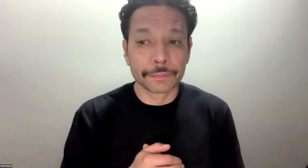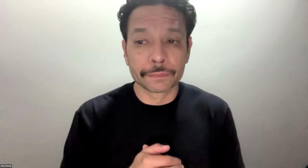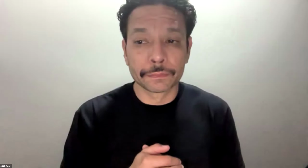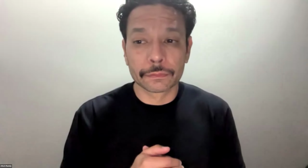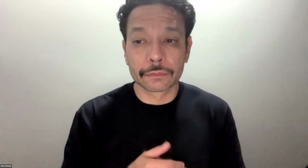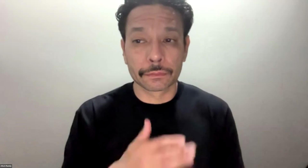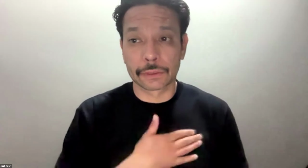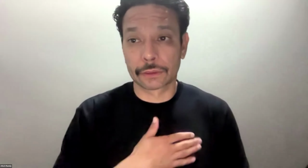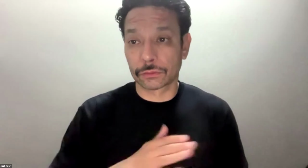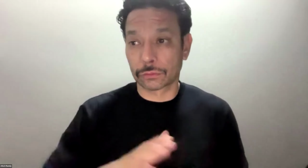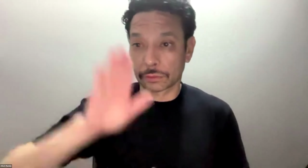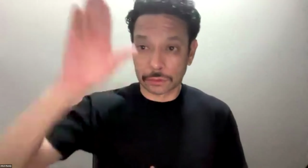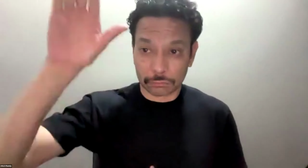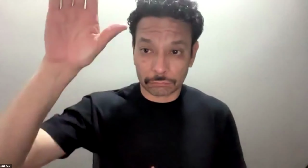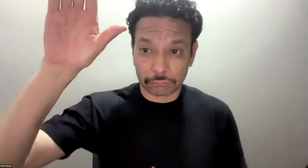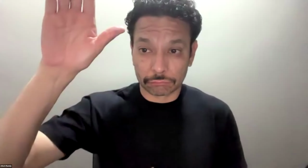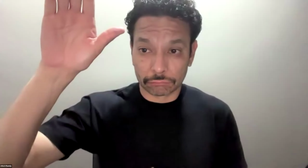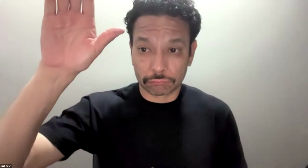raise your hand.